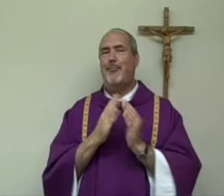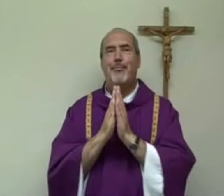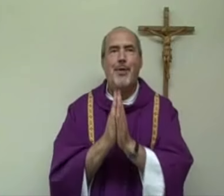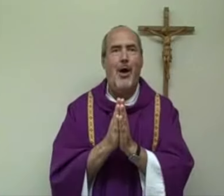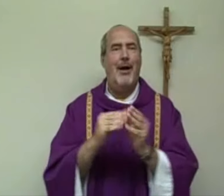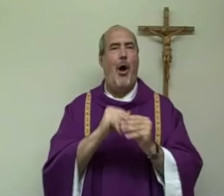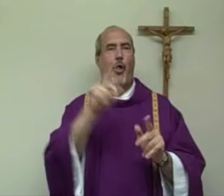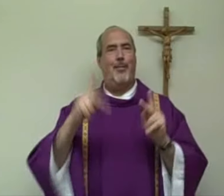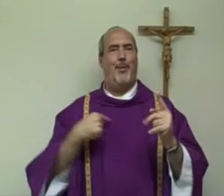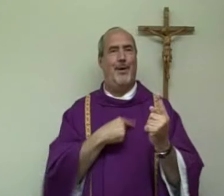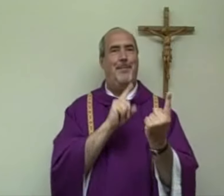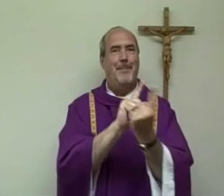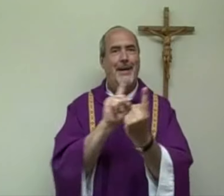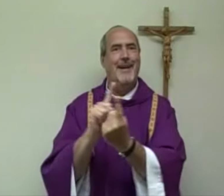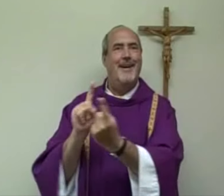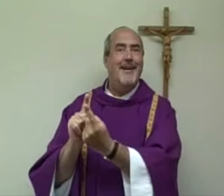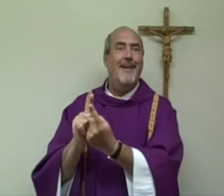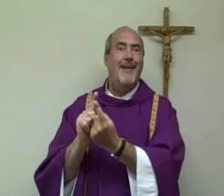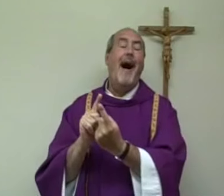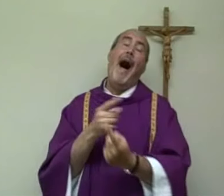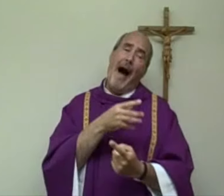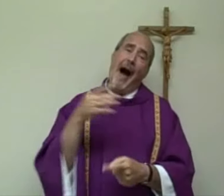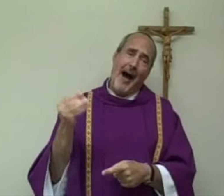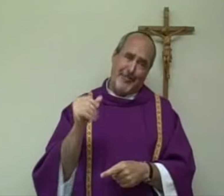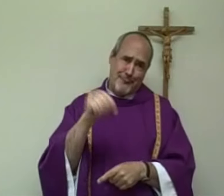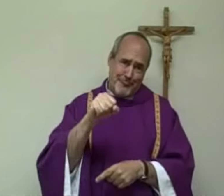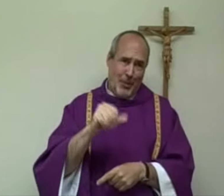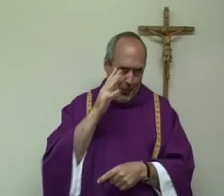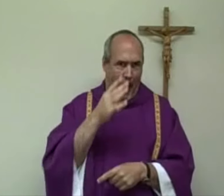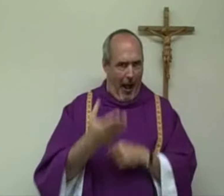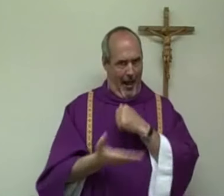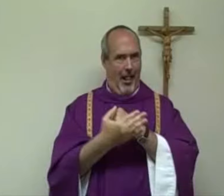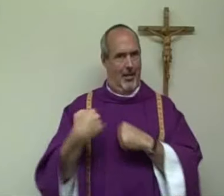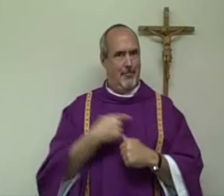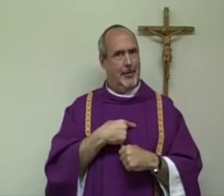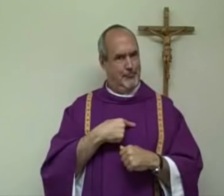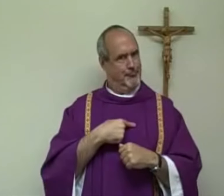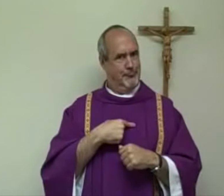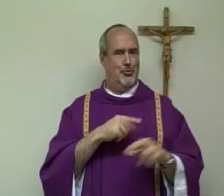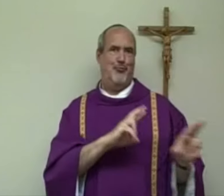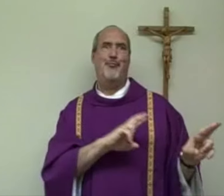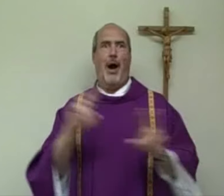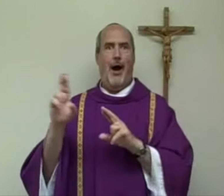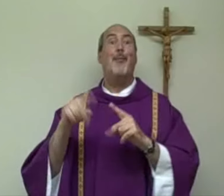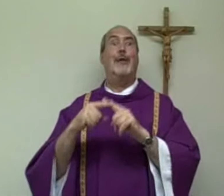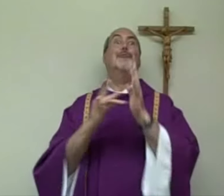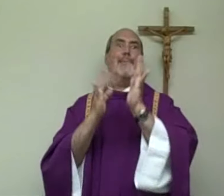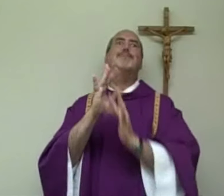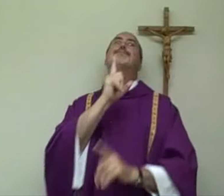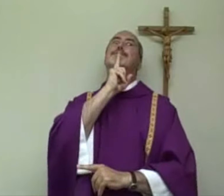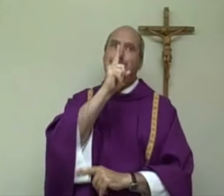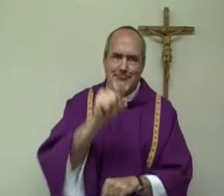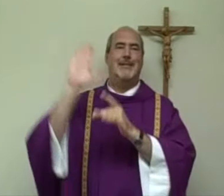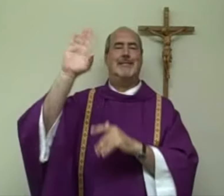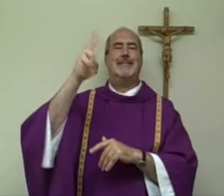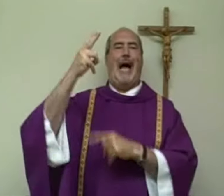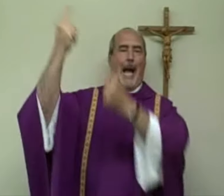the Eucharist, in our prayers, through every person that we meet. And yes, it will help us be ready for when